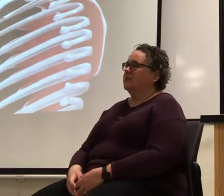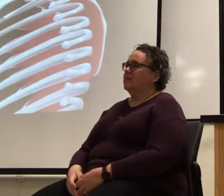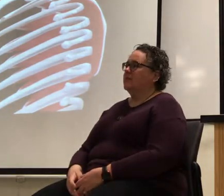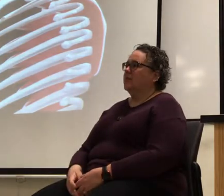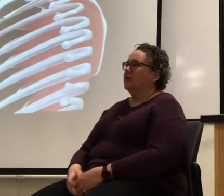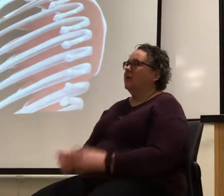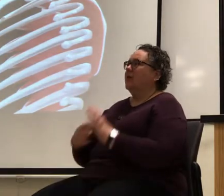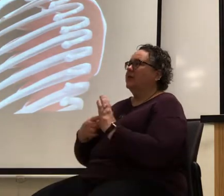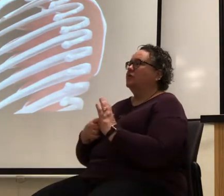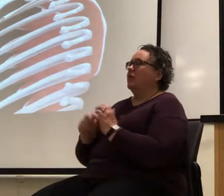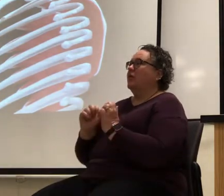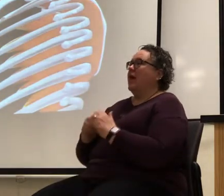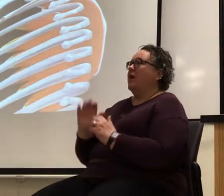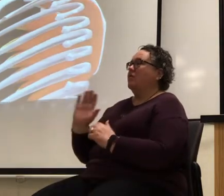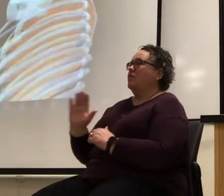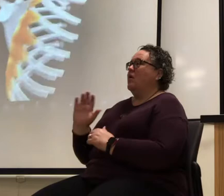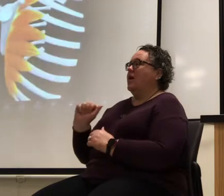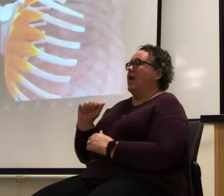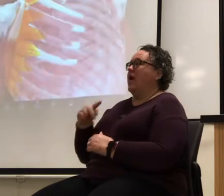show you how the app animates that.